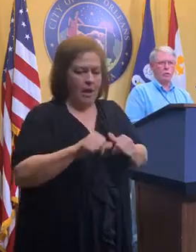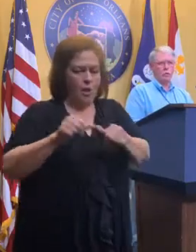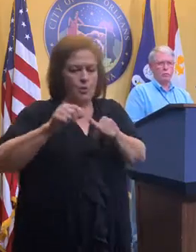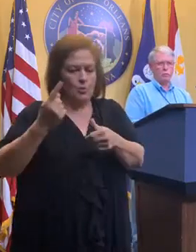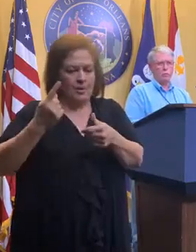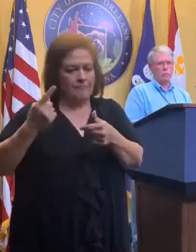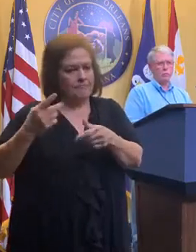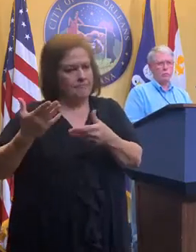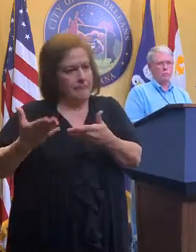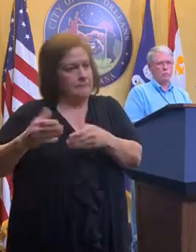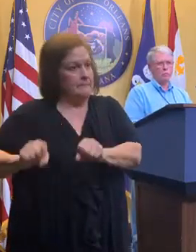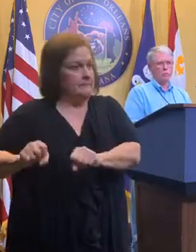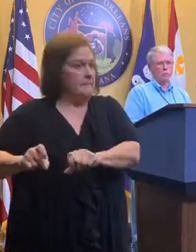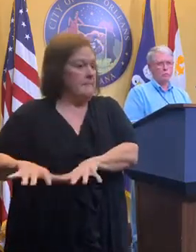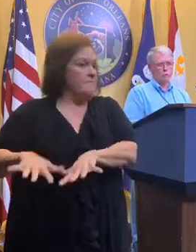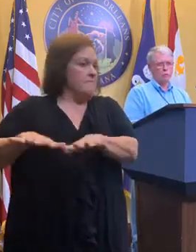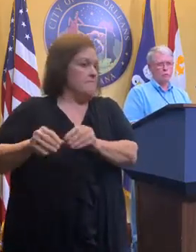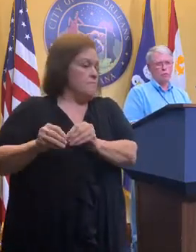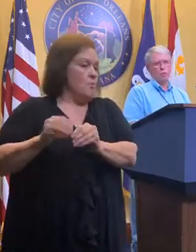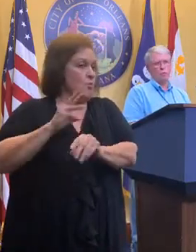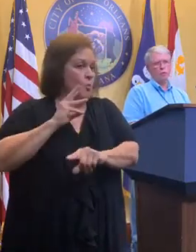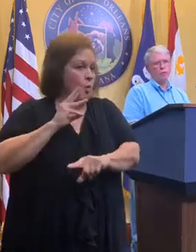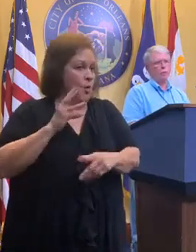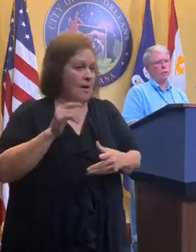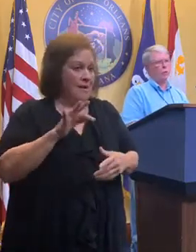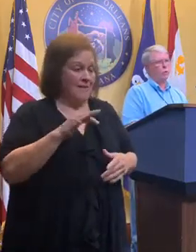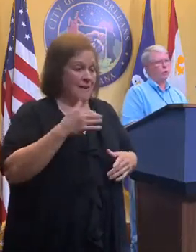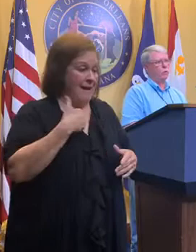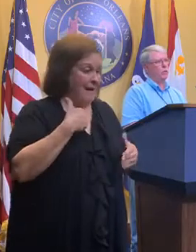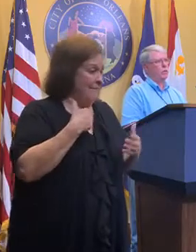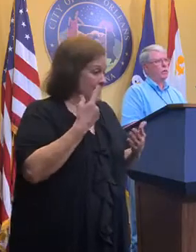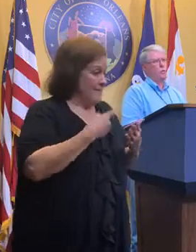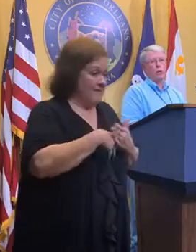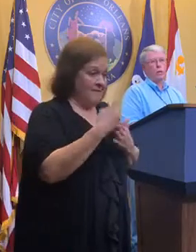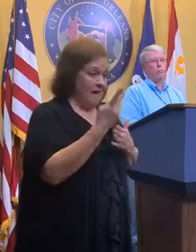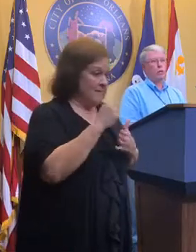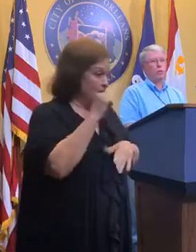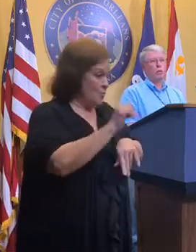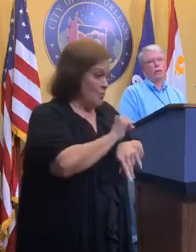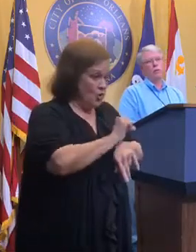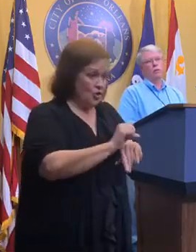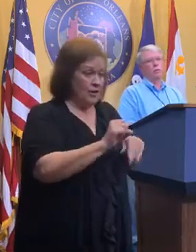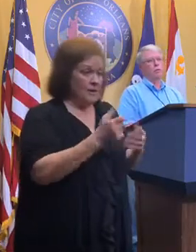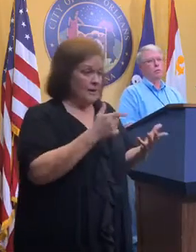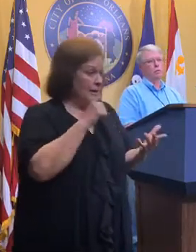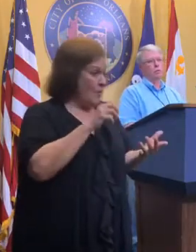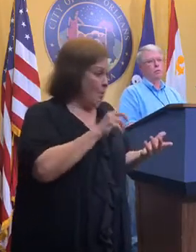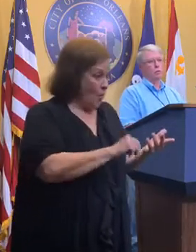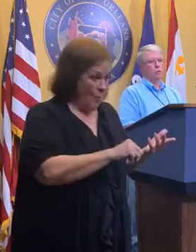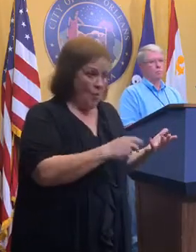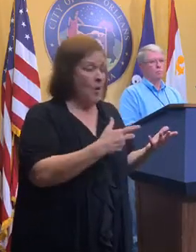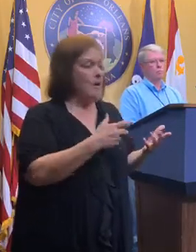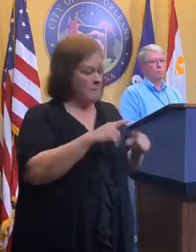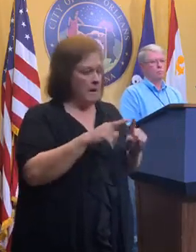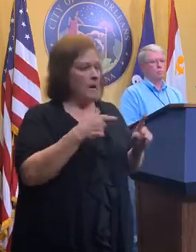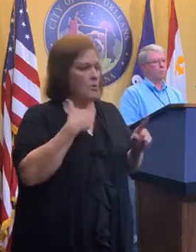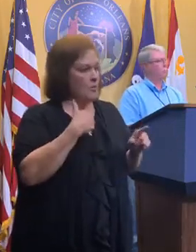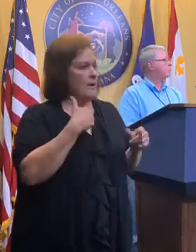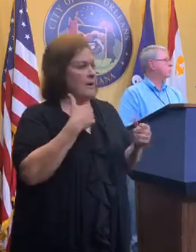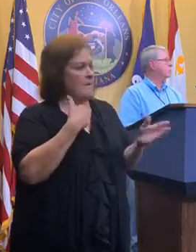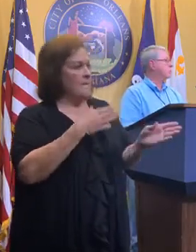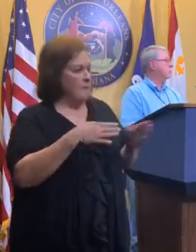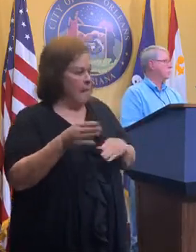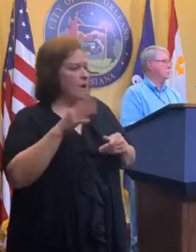drastic situation if we had, you know, a significant failure of power equipment and we're not able to get it back on in just a few days.